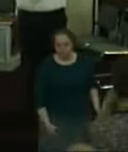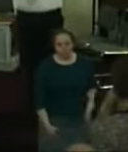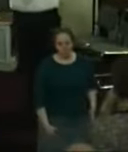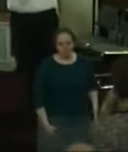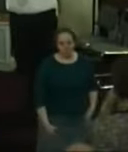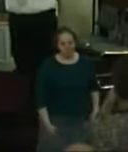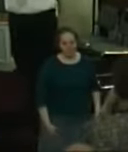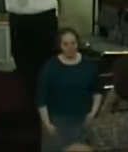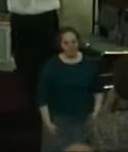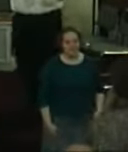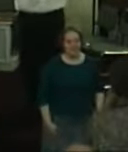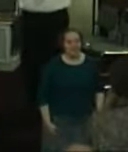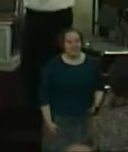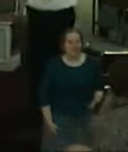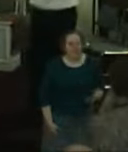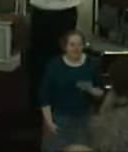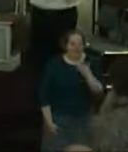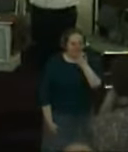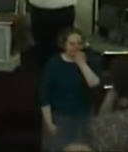against?